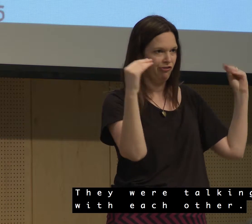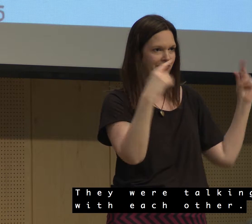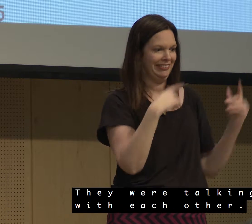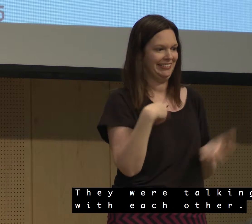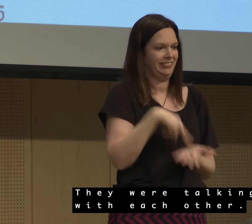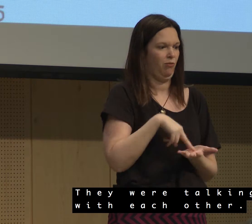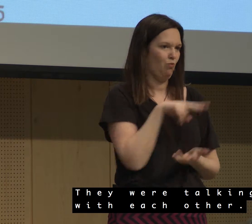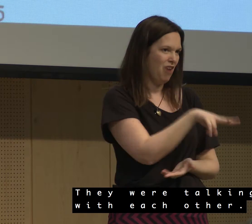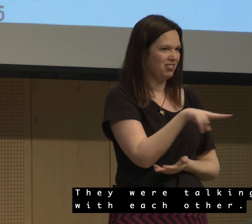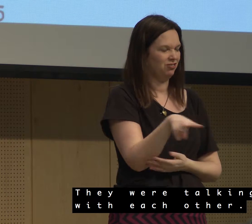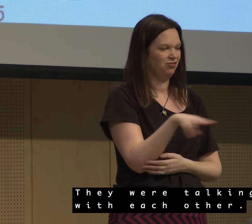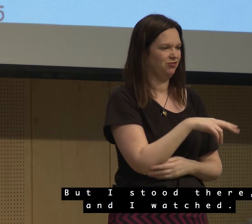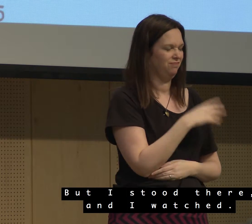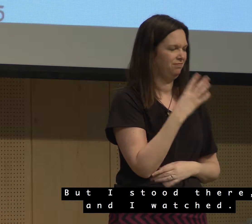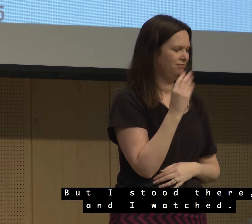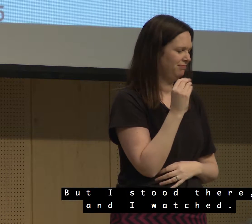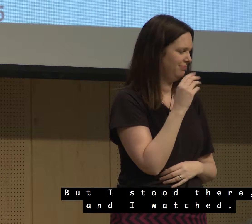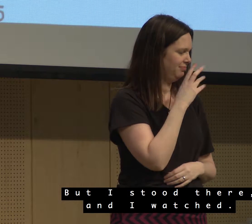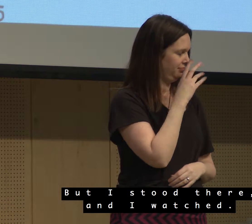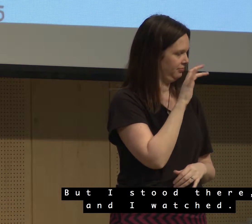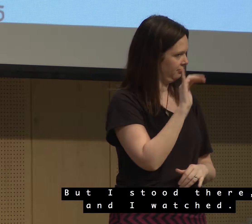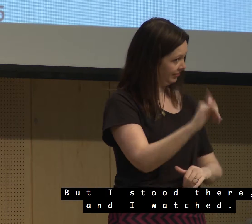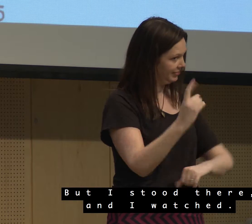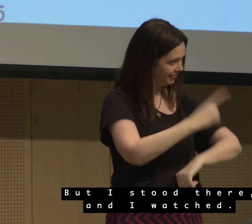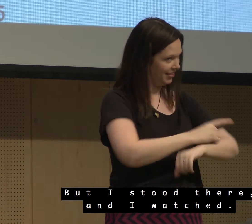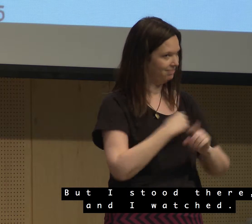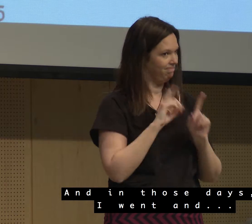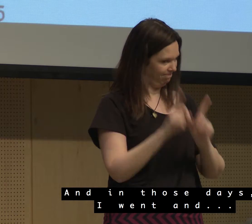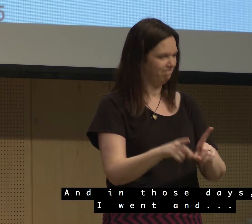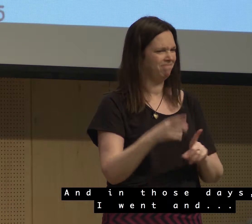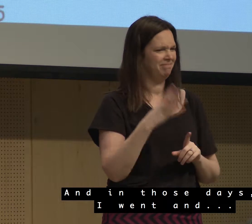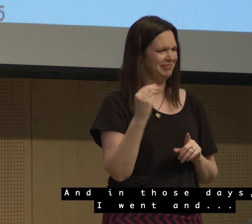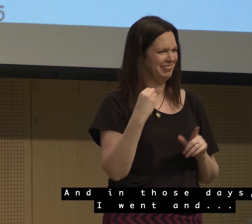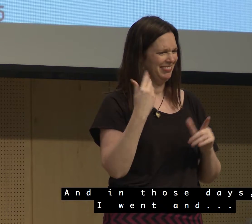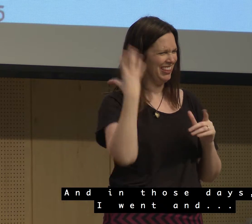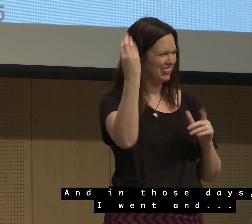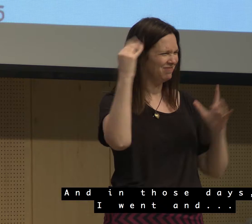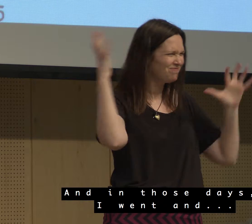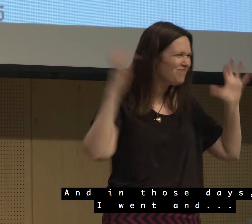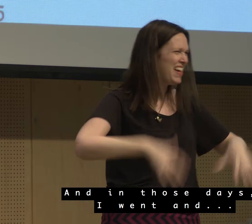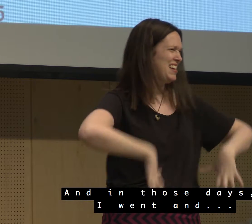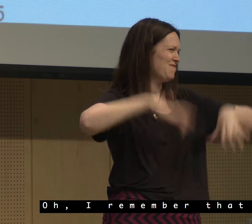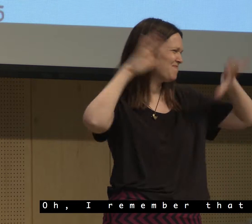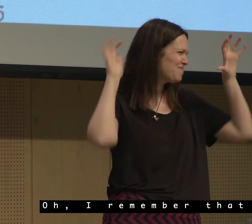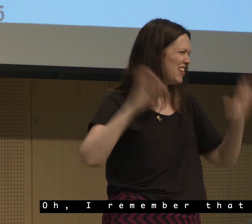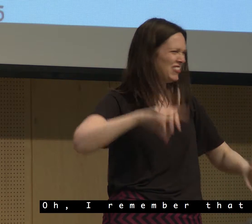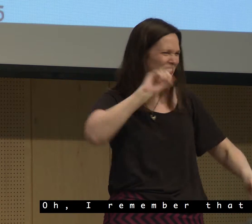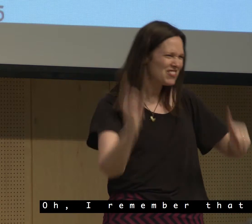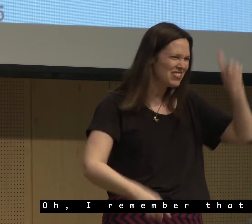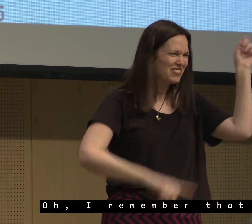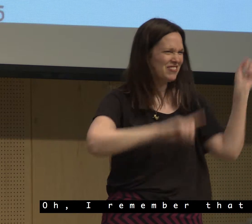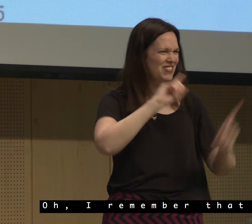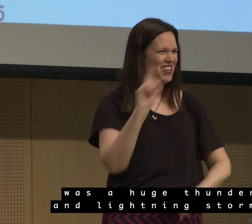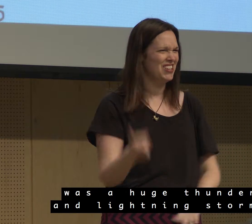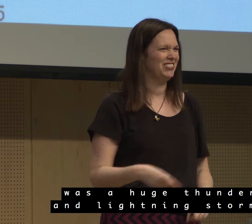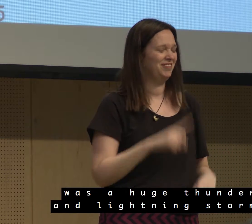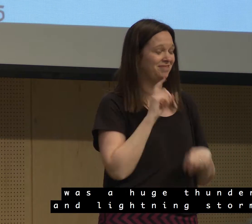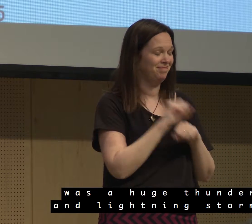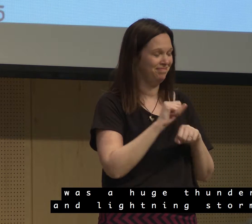about. They were talking with each other, but I stood there and I watched. And in those days I went, and I remember that day was a huge thunder